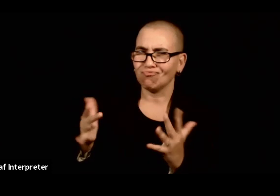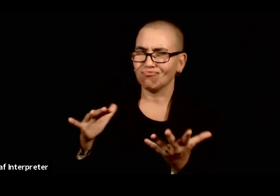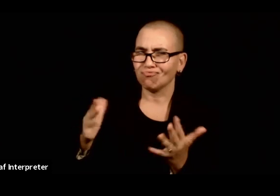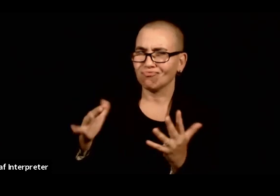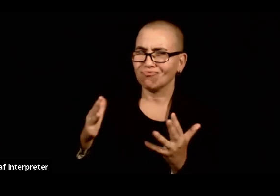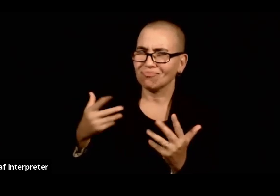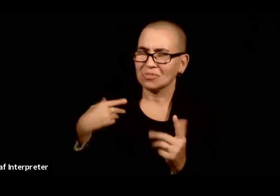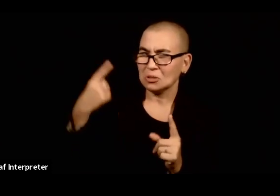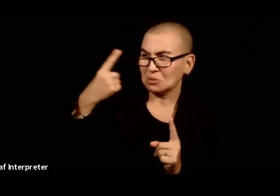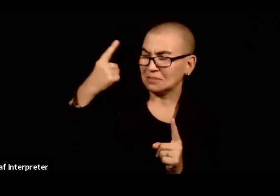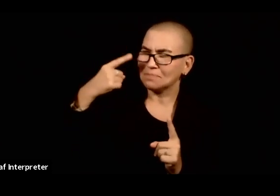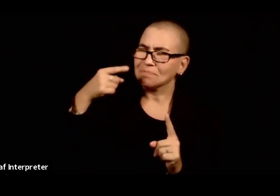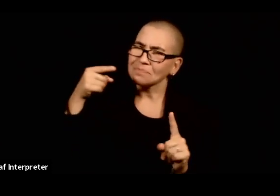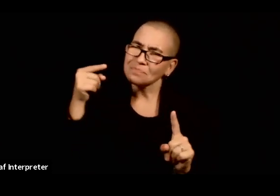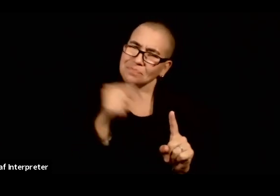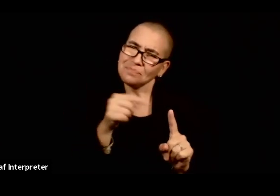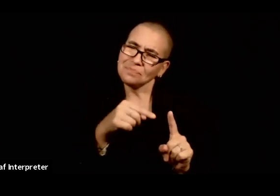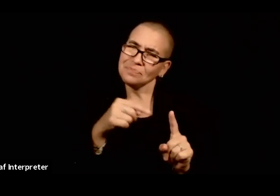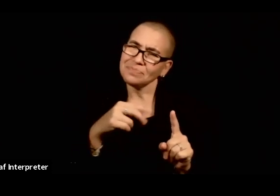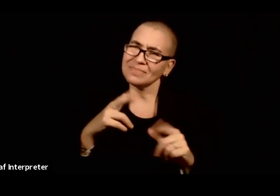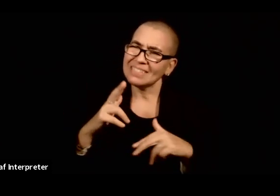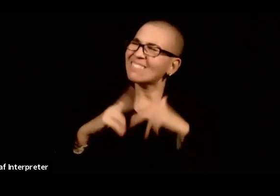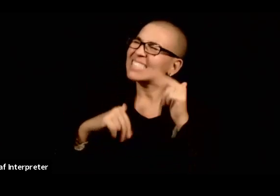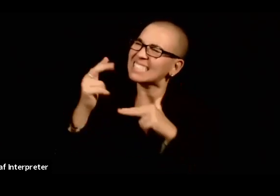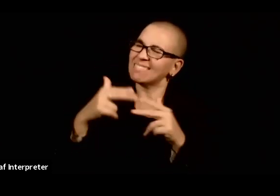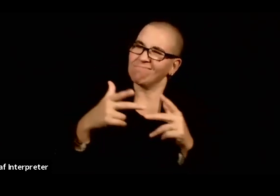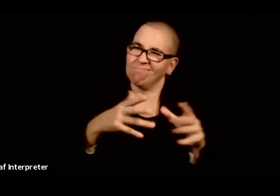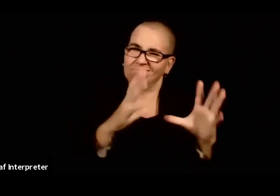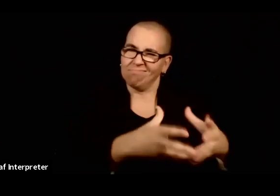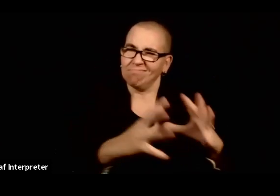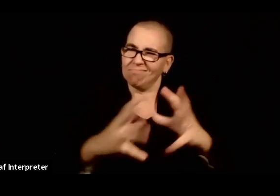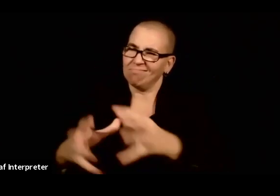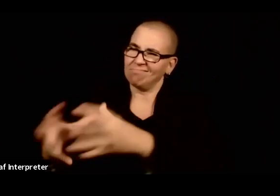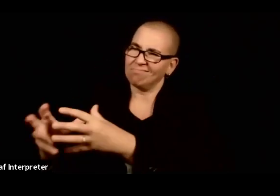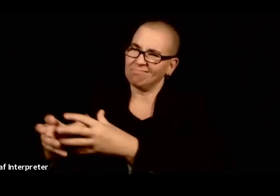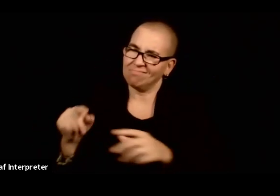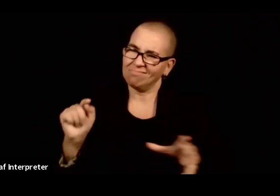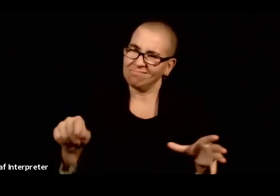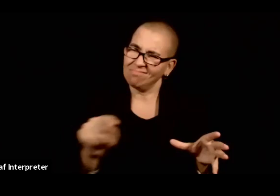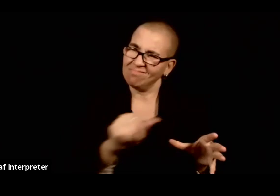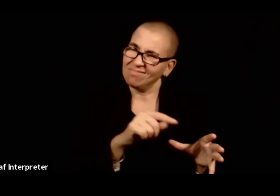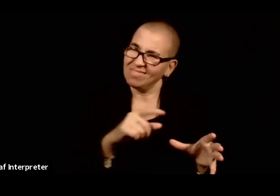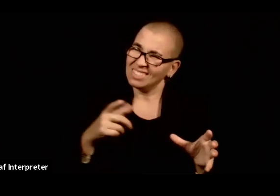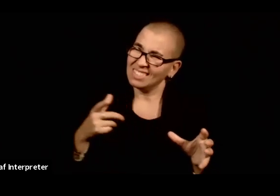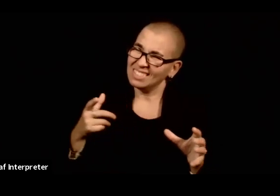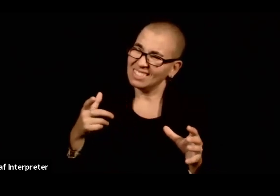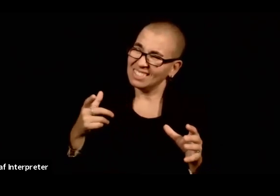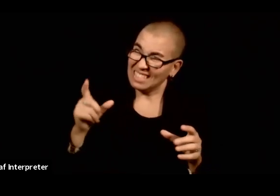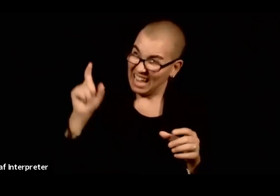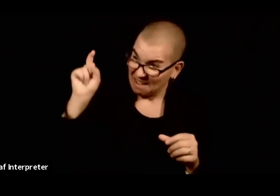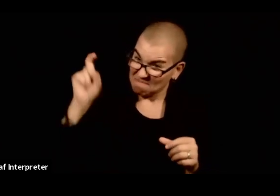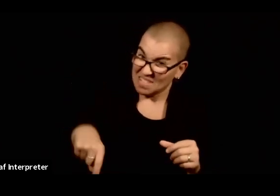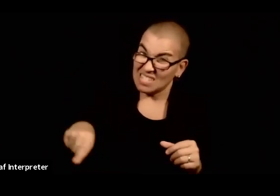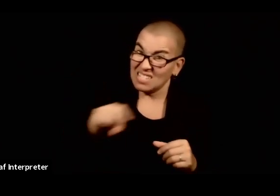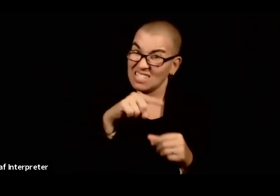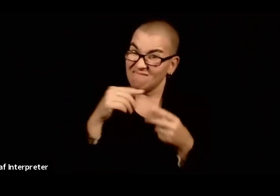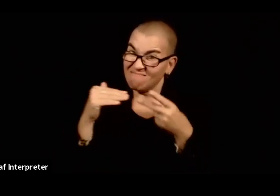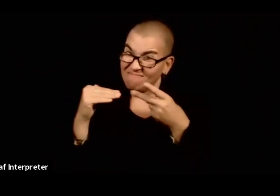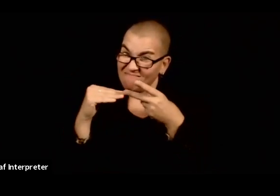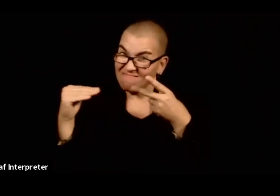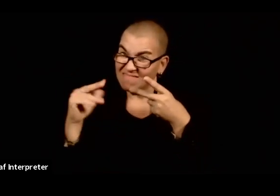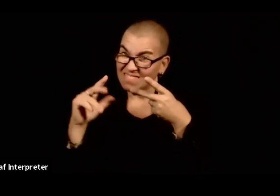put their plans to MDH and get some kind of approval. And as a follow-up, I'm also curious whether